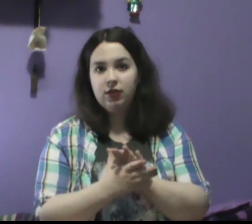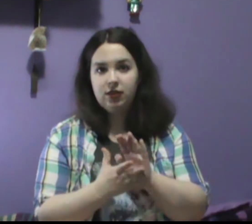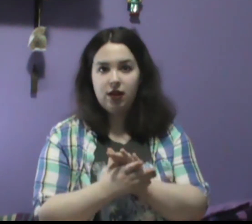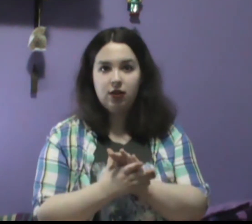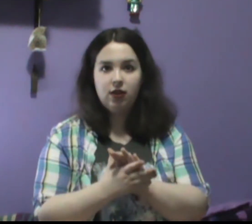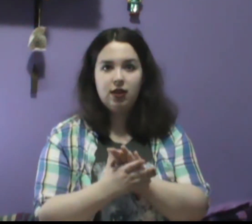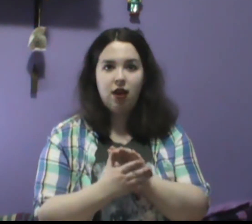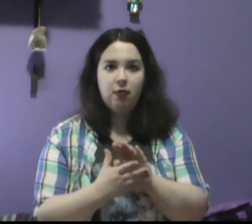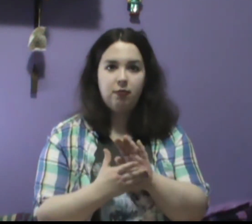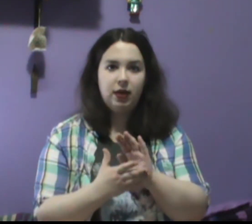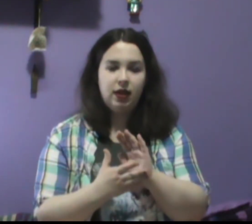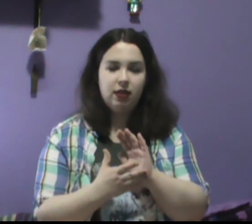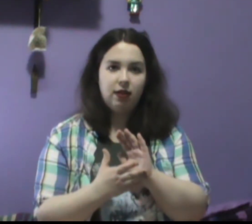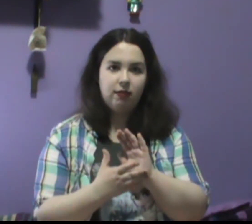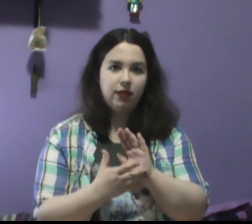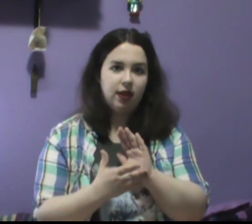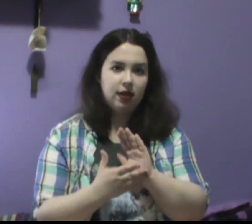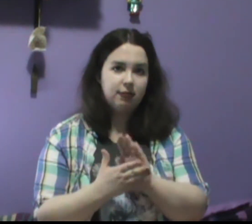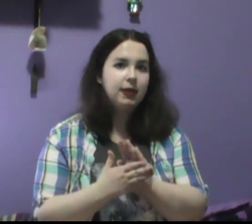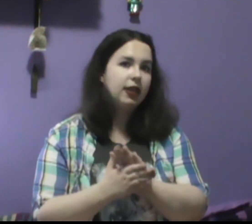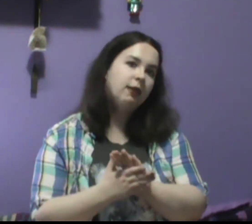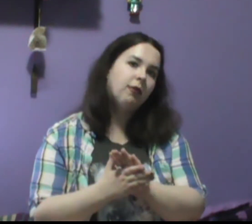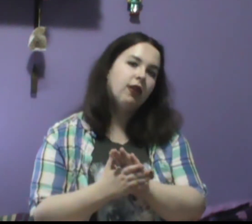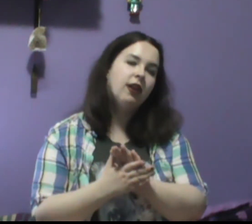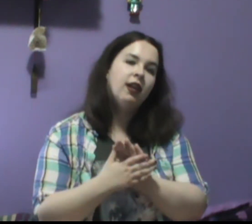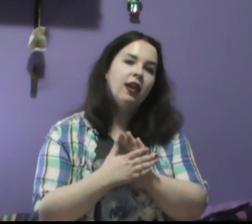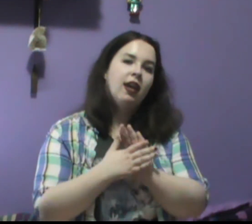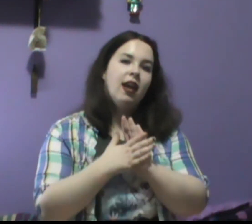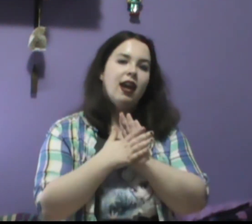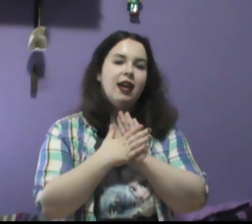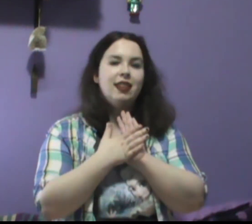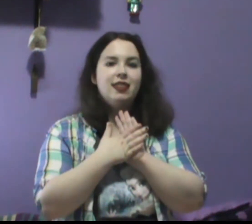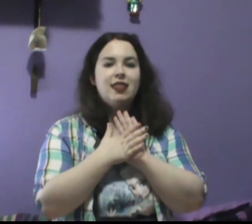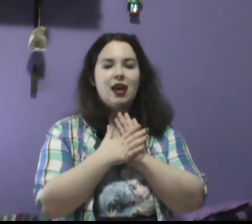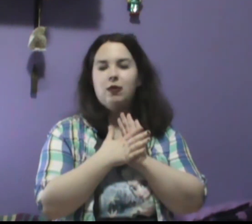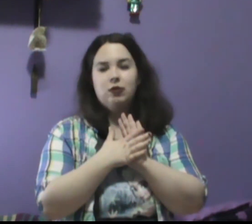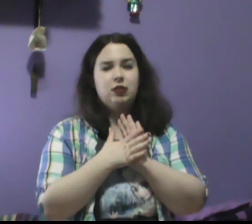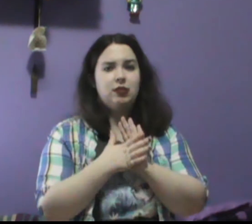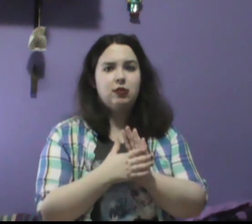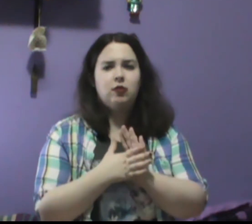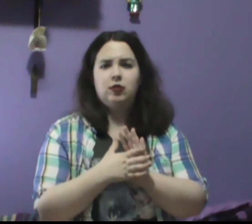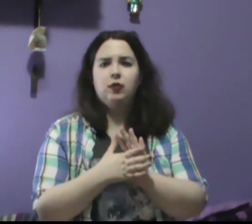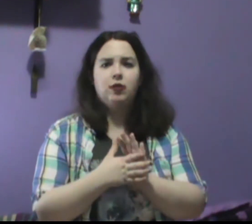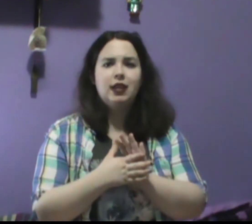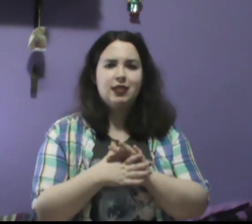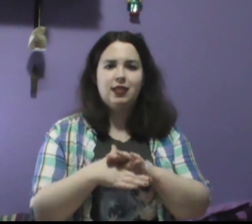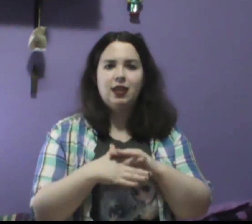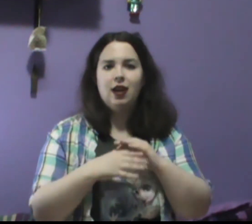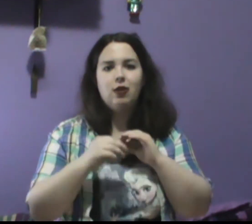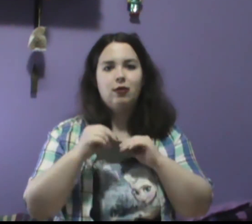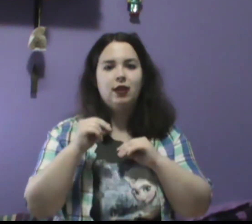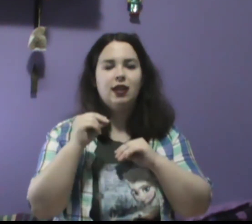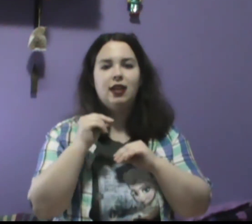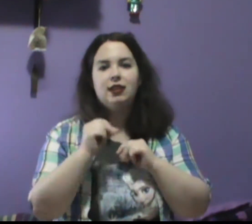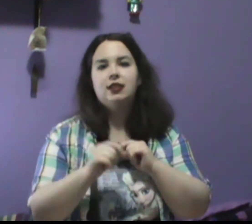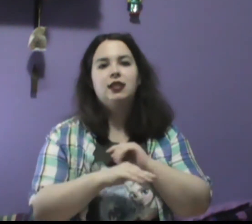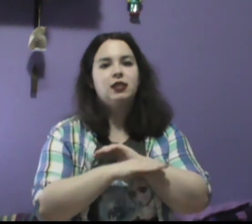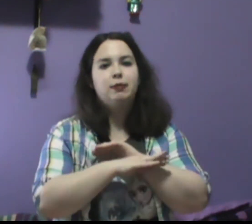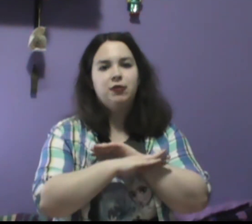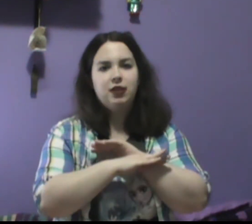the daughter and not be there for the husband anymore. And that was so great to see how easily and smoothly